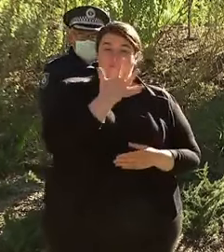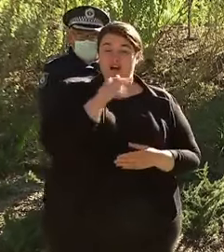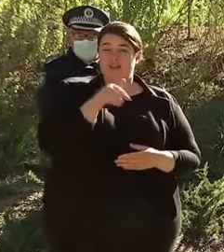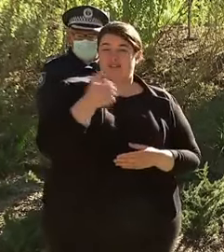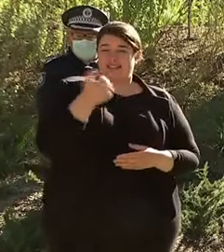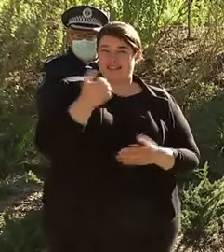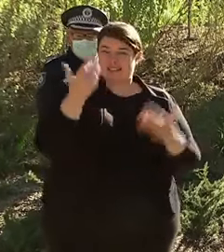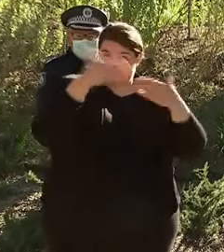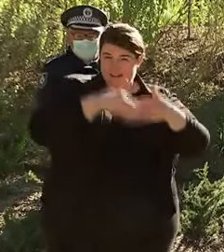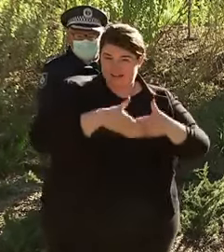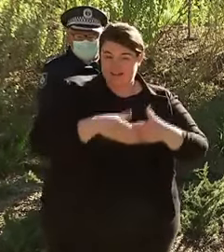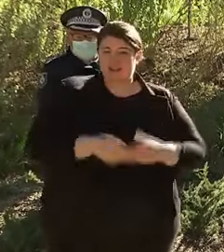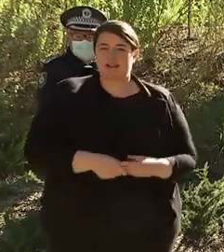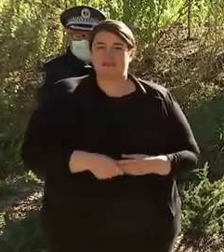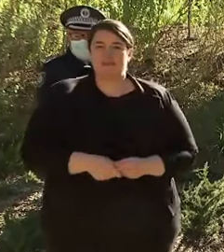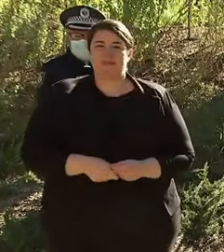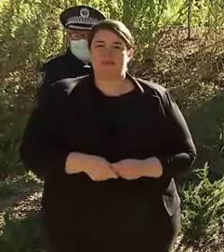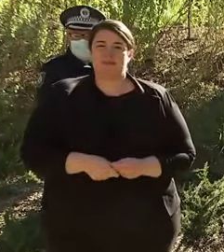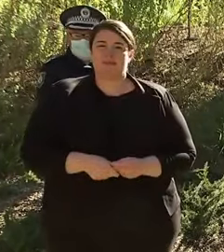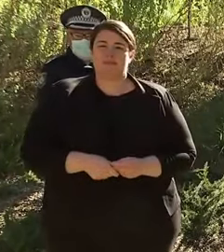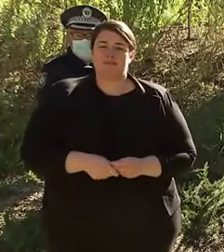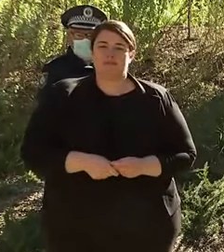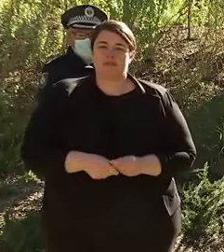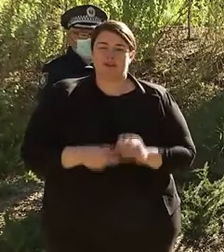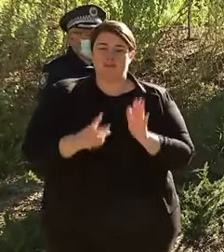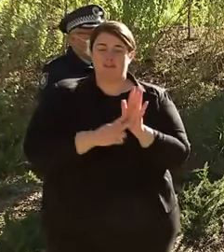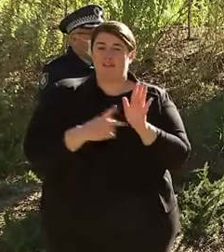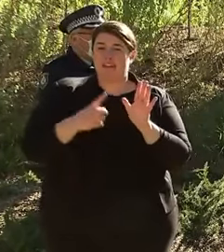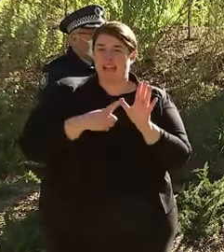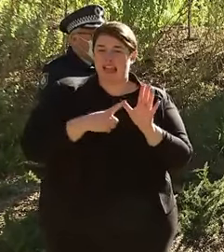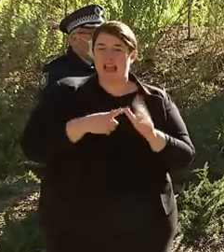5:16 p.m. Virgin